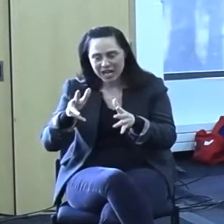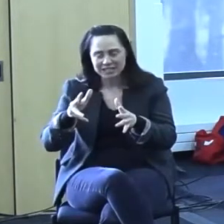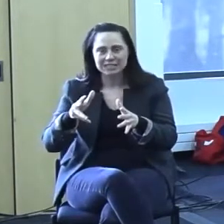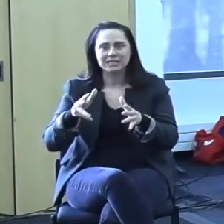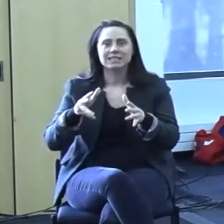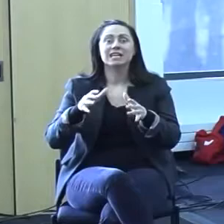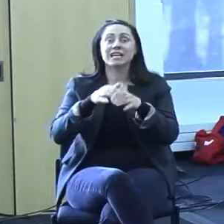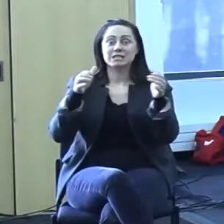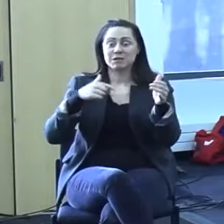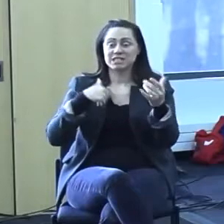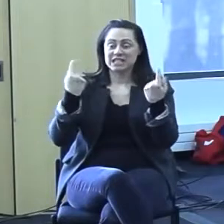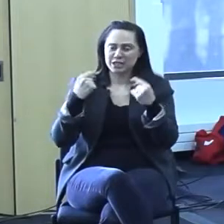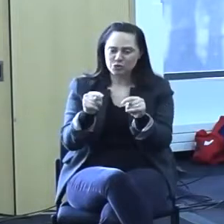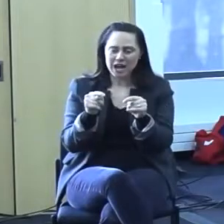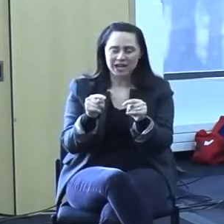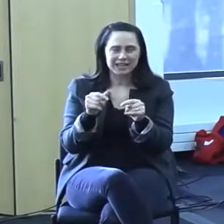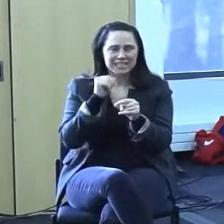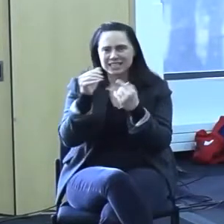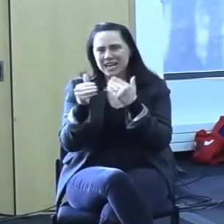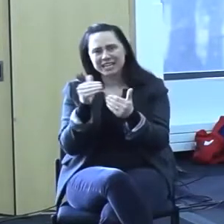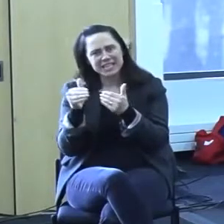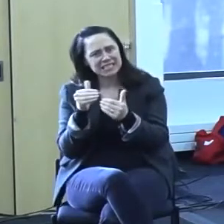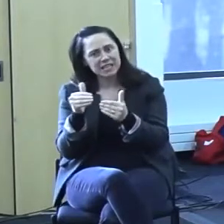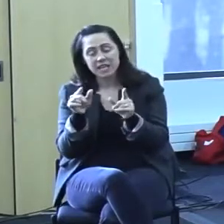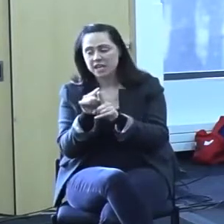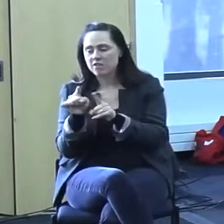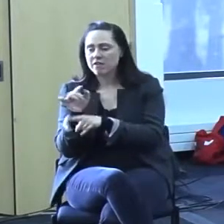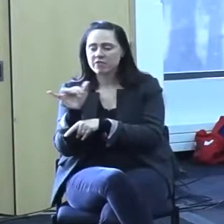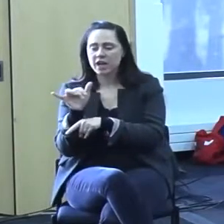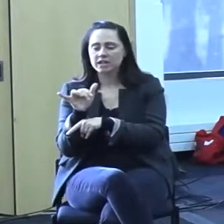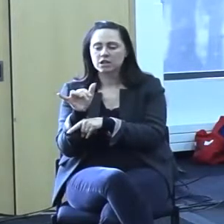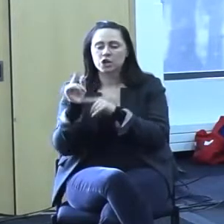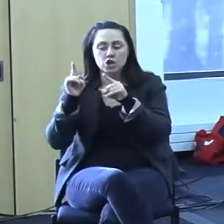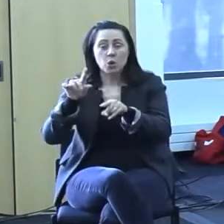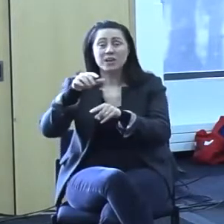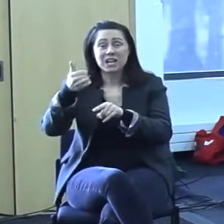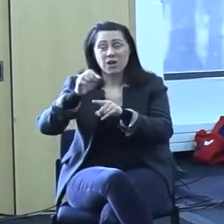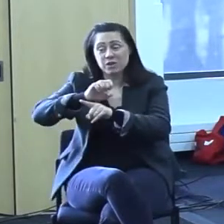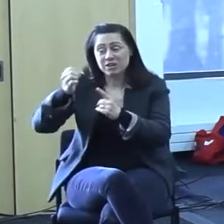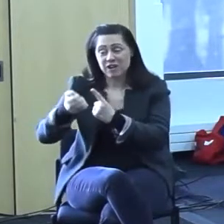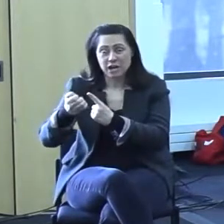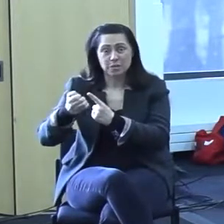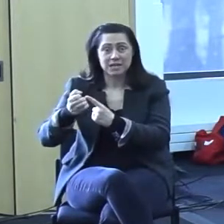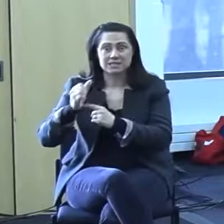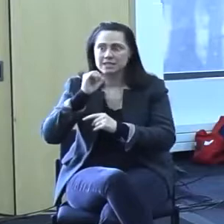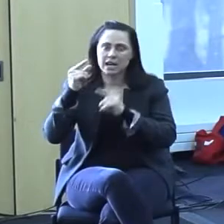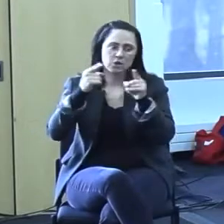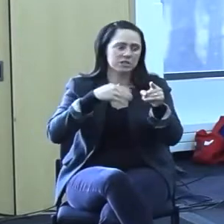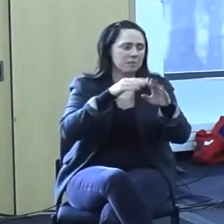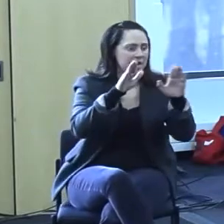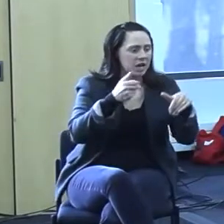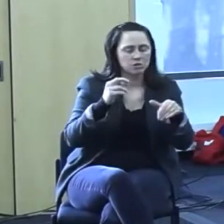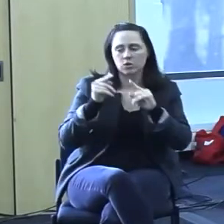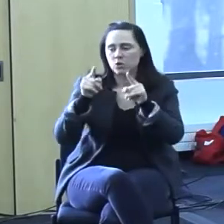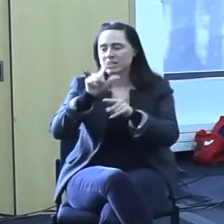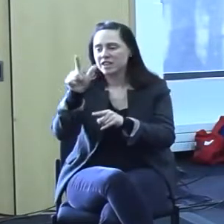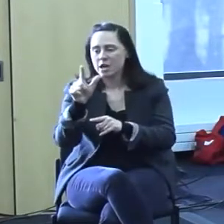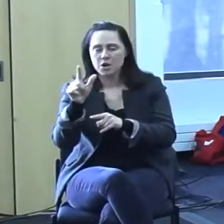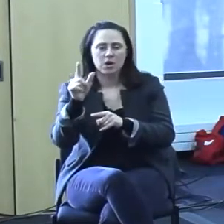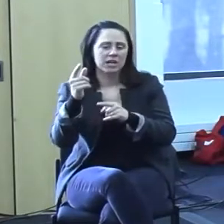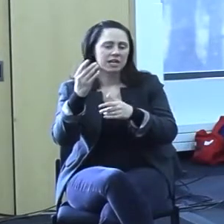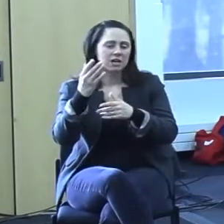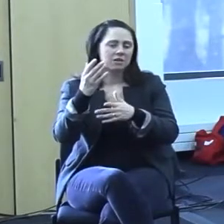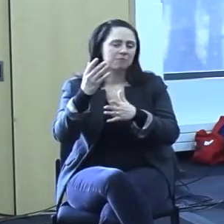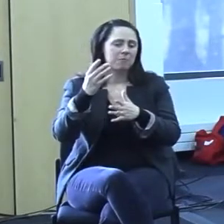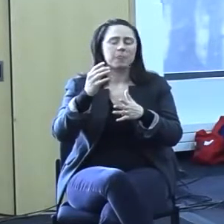I try, it's not easy. Like even like going to other environments, like not going to my house or going to the library or somewhere